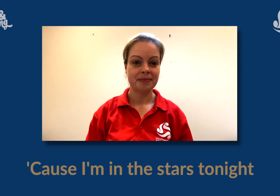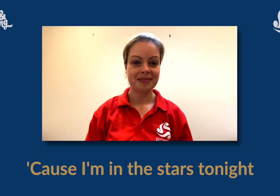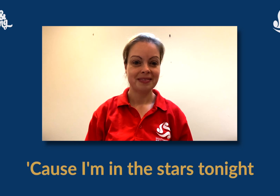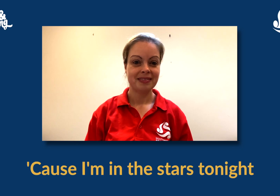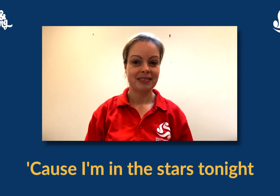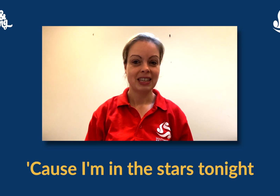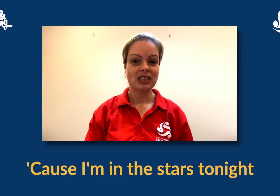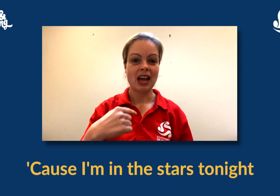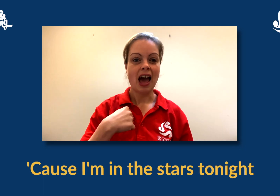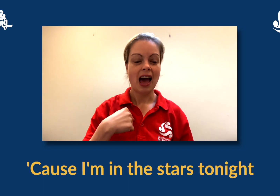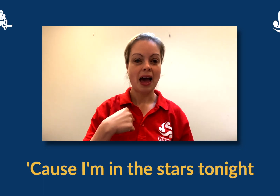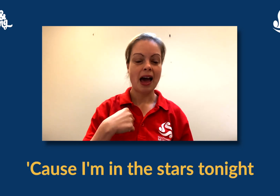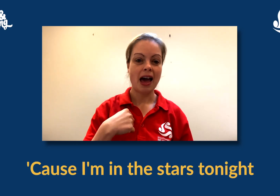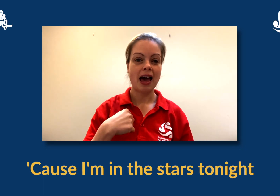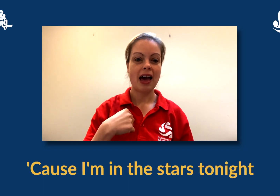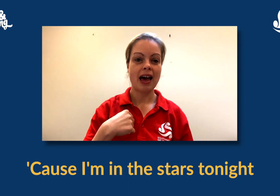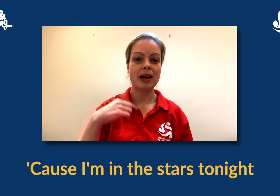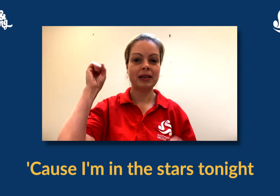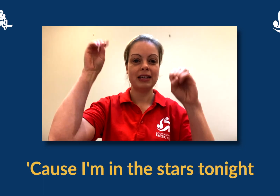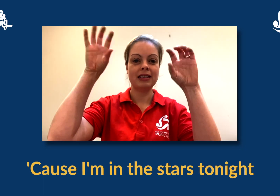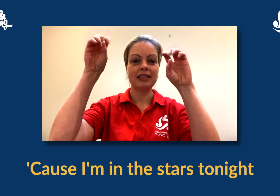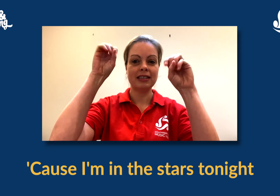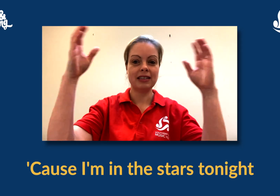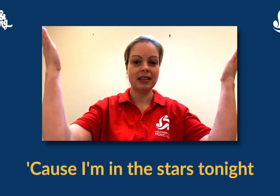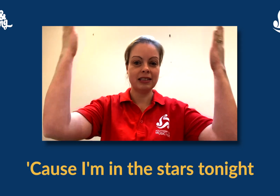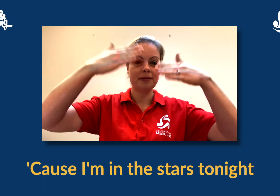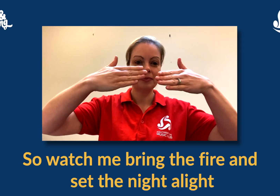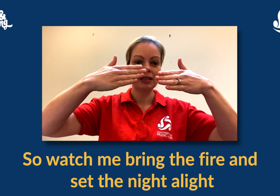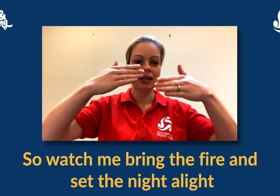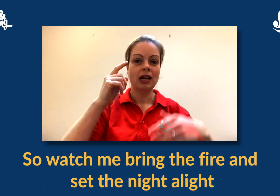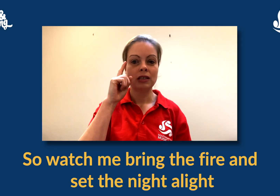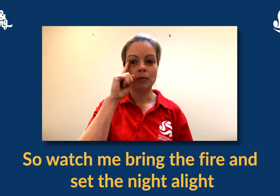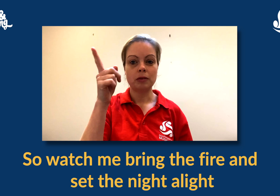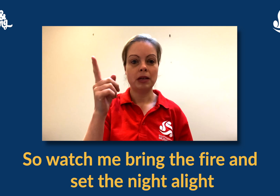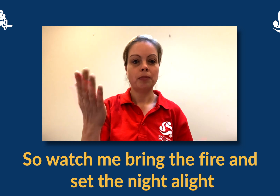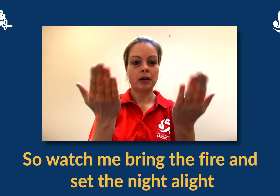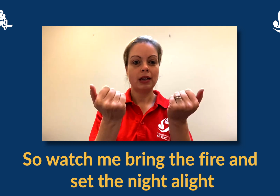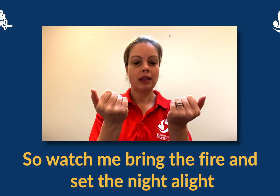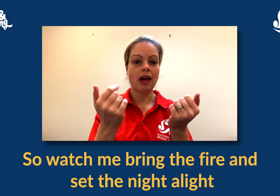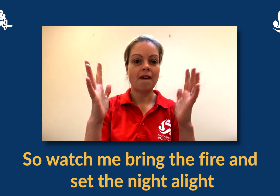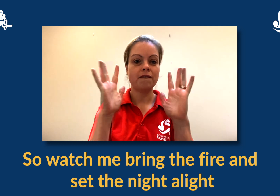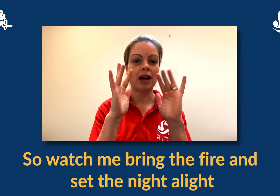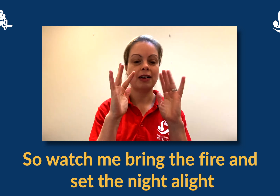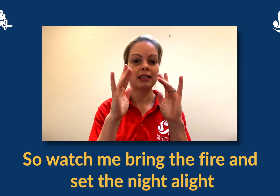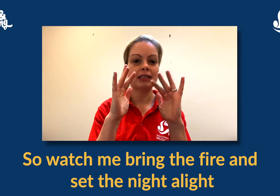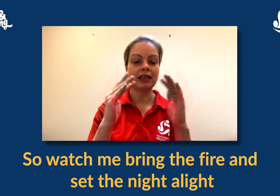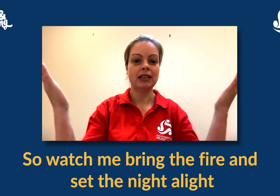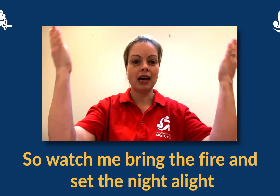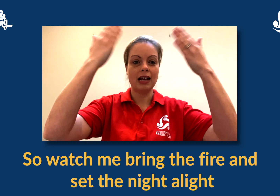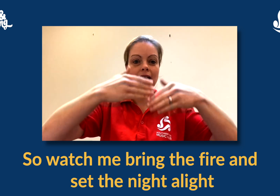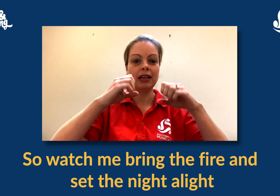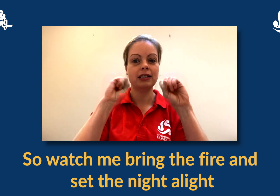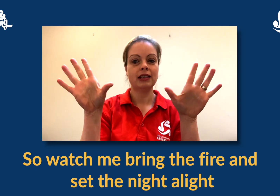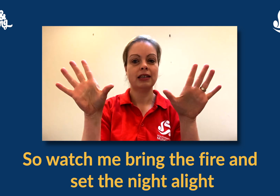So let's go. 'Cause I'm in the stars tonight. So watch me bring the fire, set the